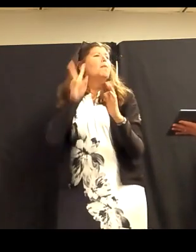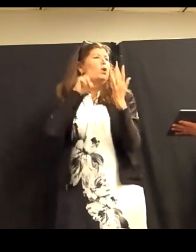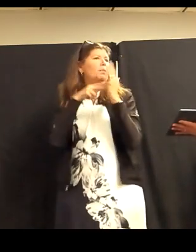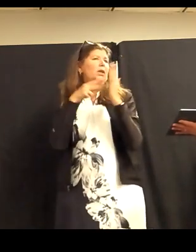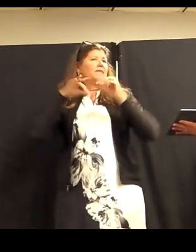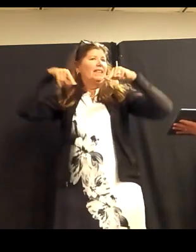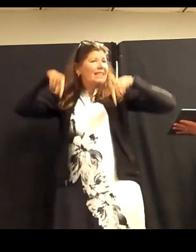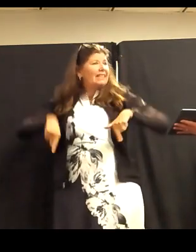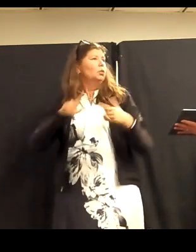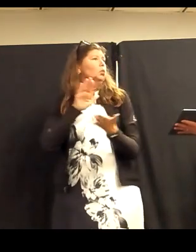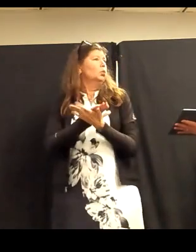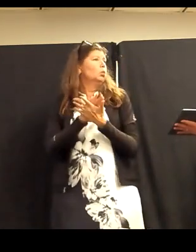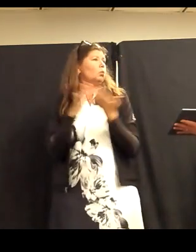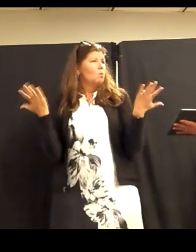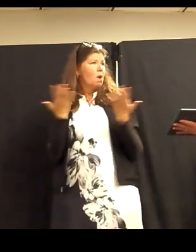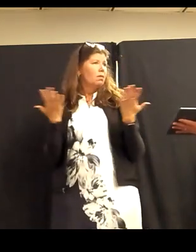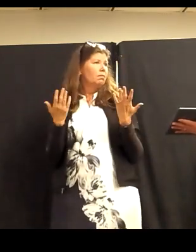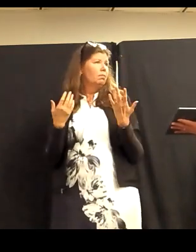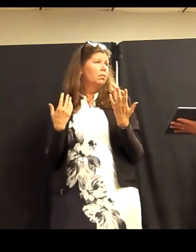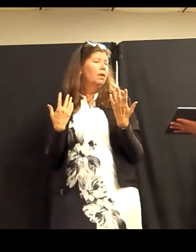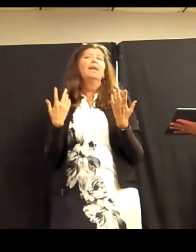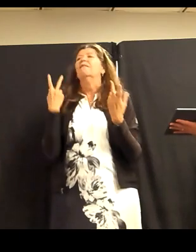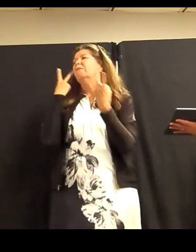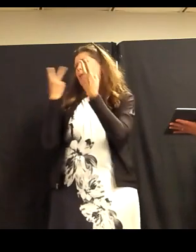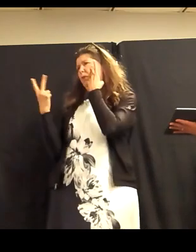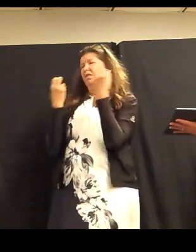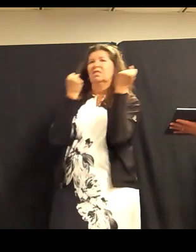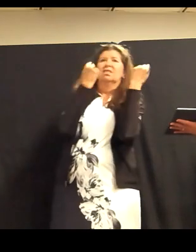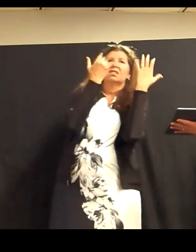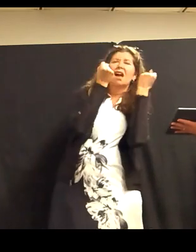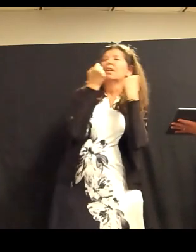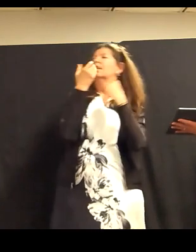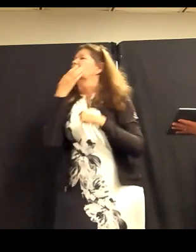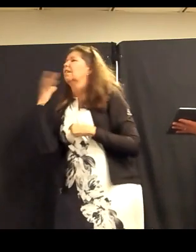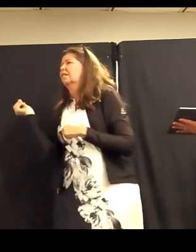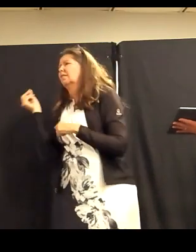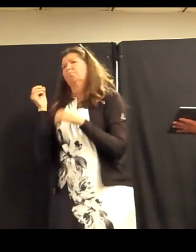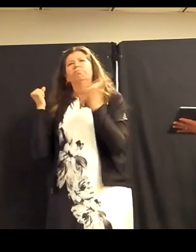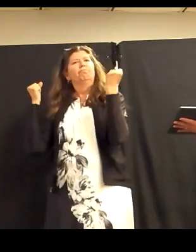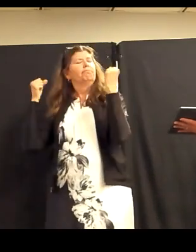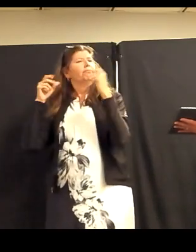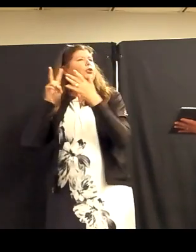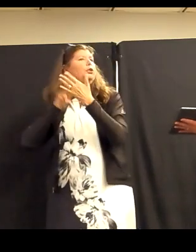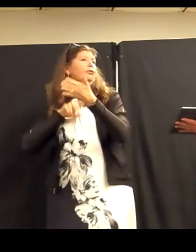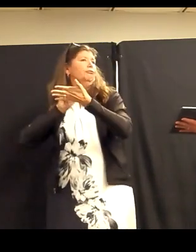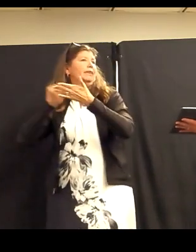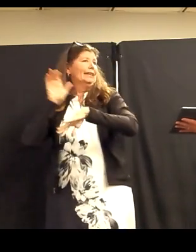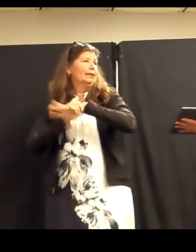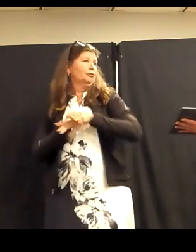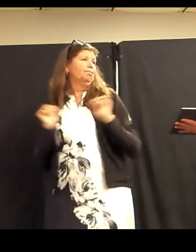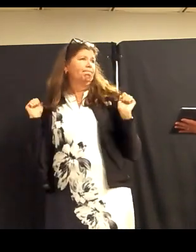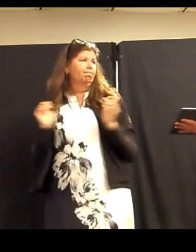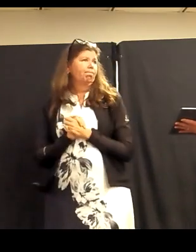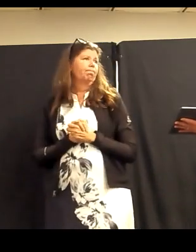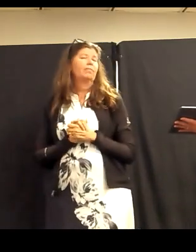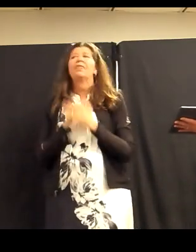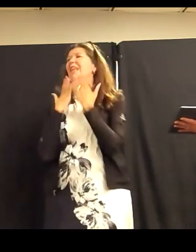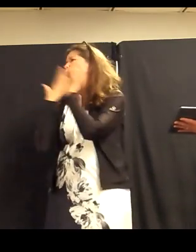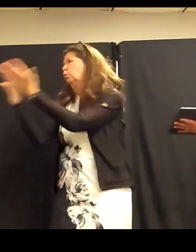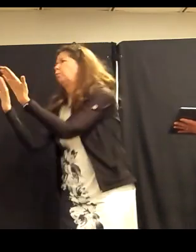understanding so that we can all understand the basic purpose of this school, which is rooted in ASL and a visual